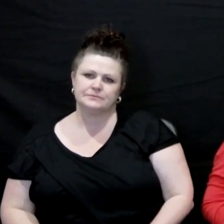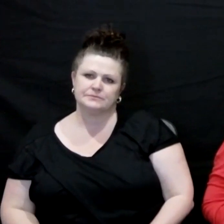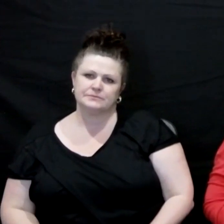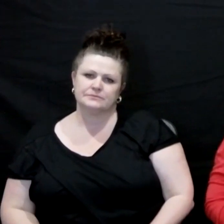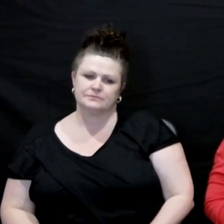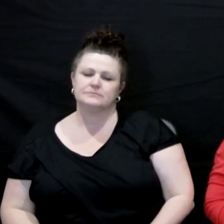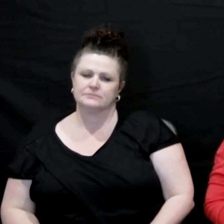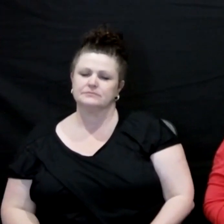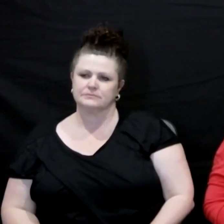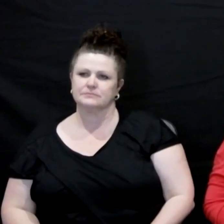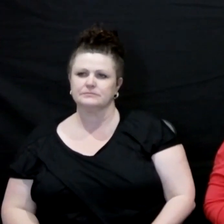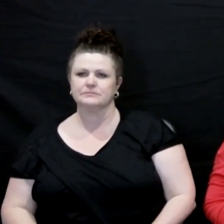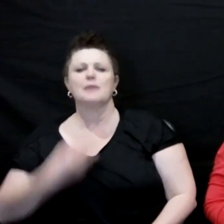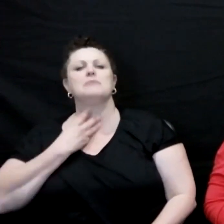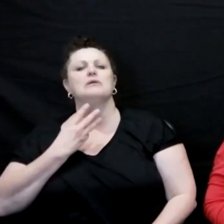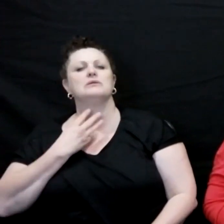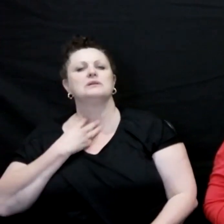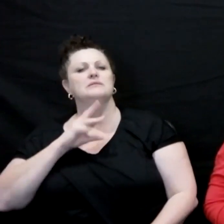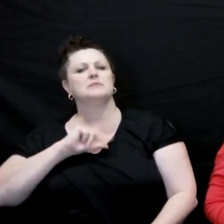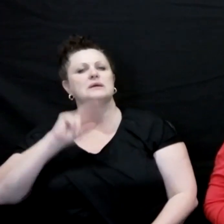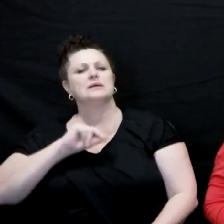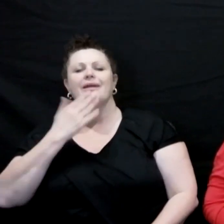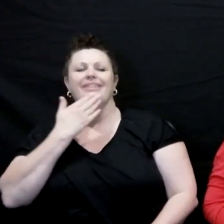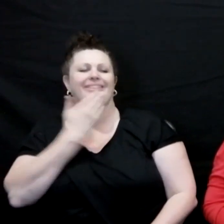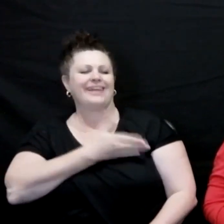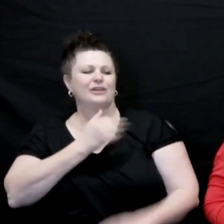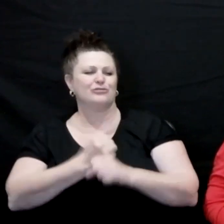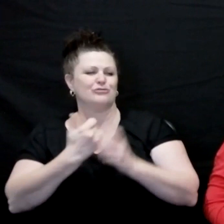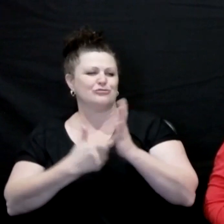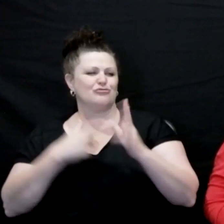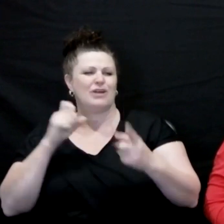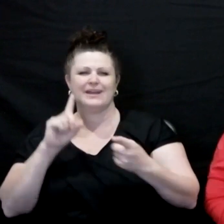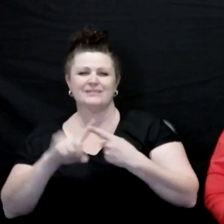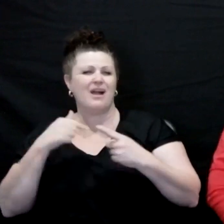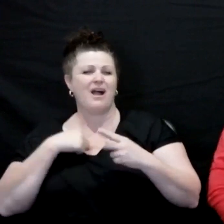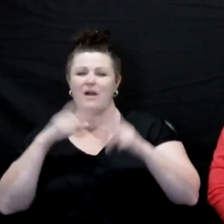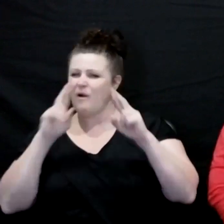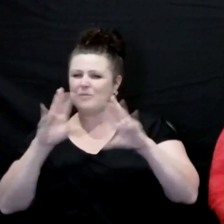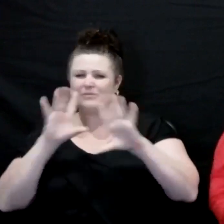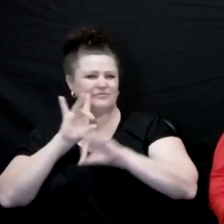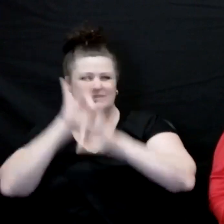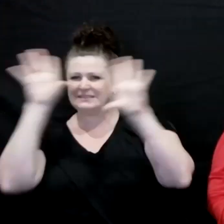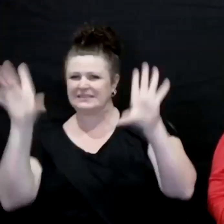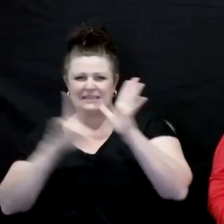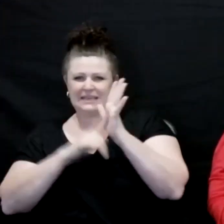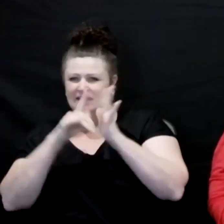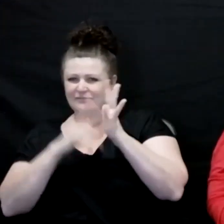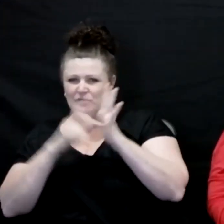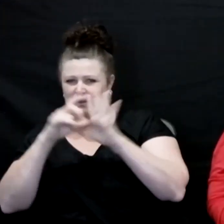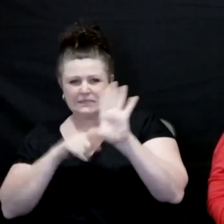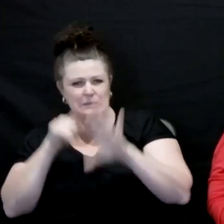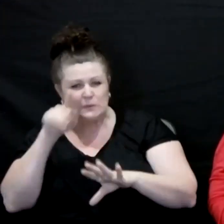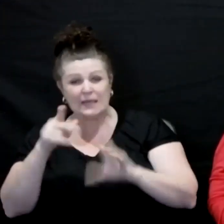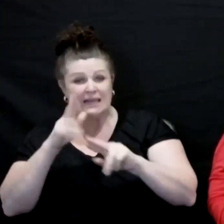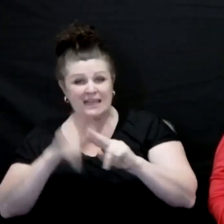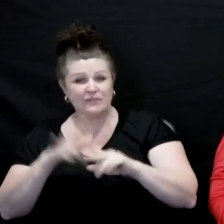Okay, thank you. It's Meredith speaking. Thank you so much, Grace. I hope that clarifies things for you, Lindy. If not, feel